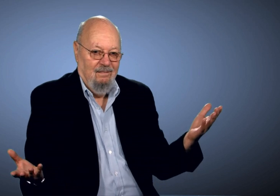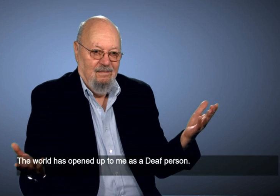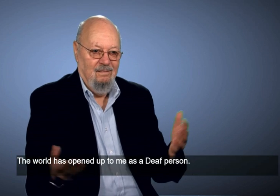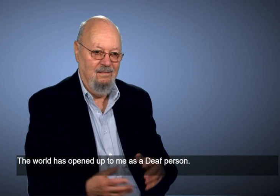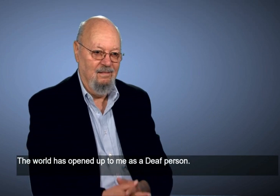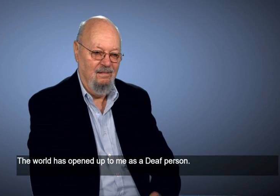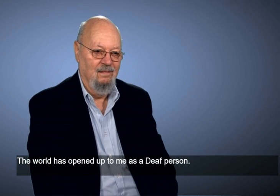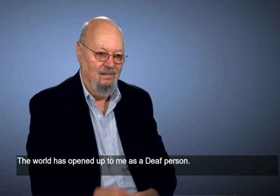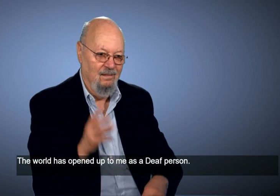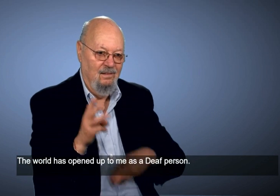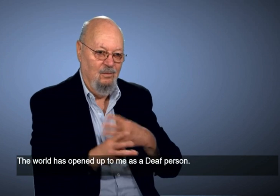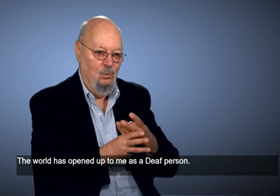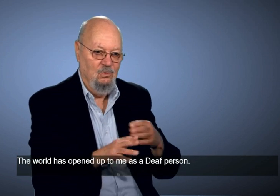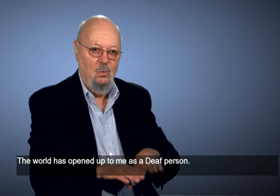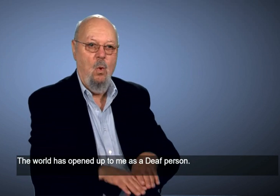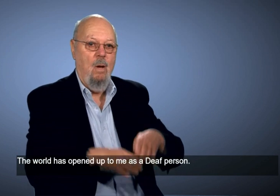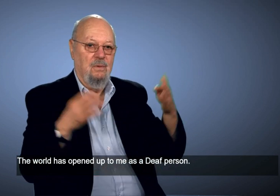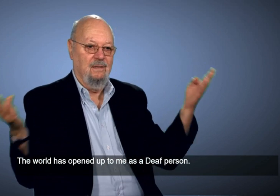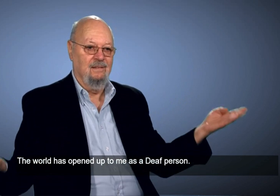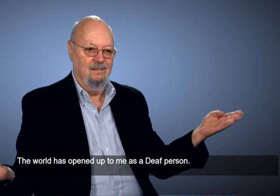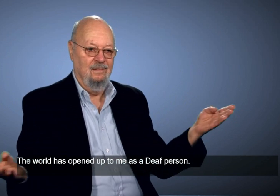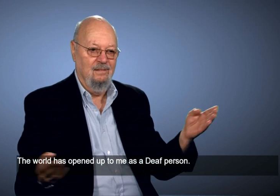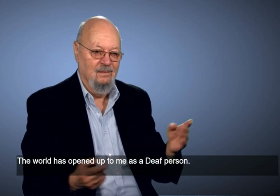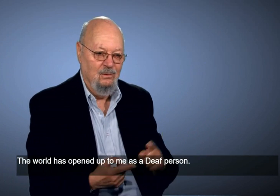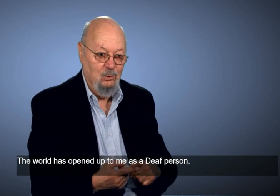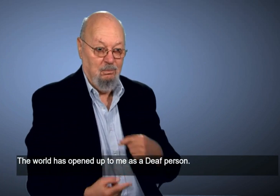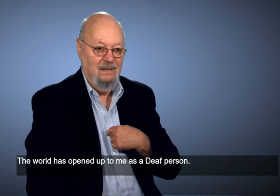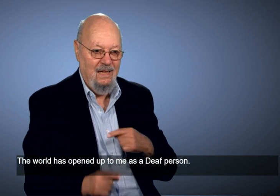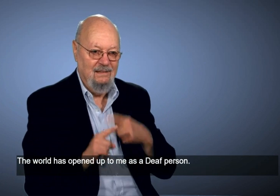The world has opened up to me as a deaf person.